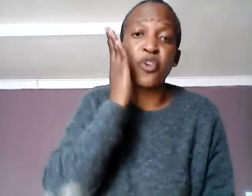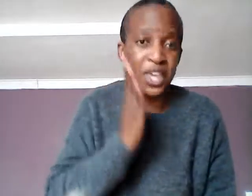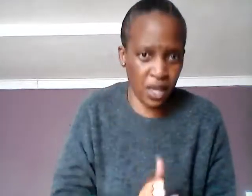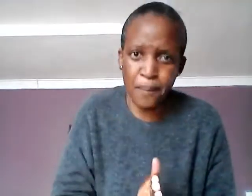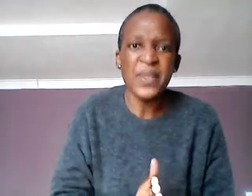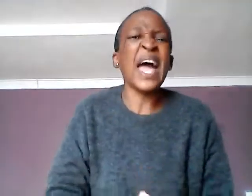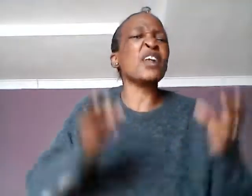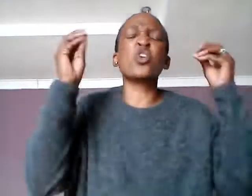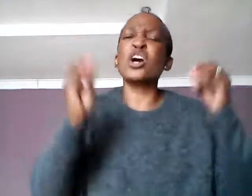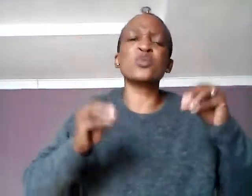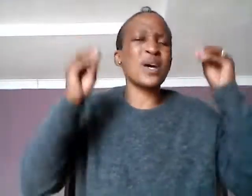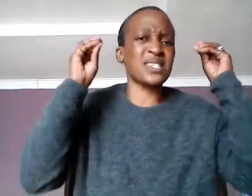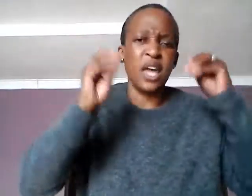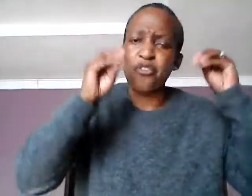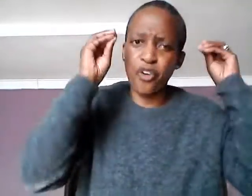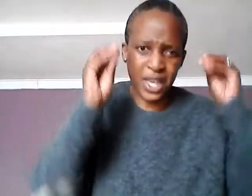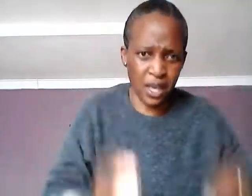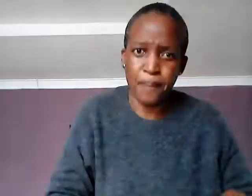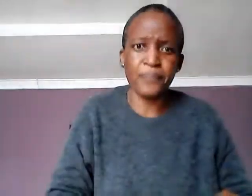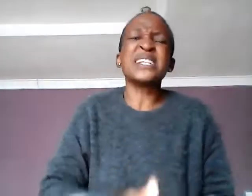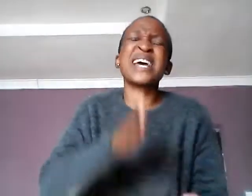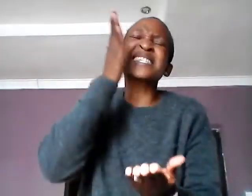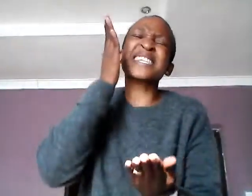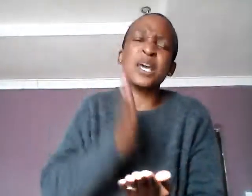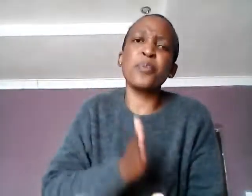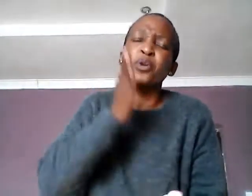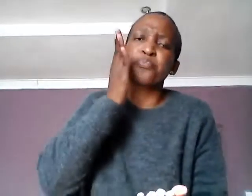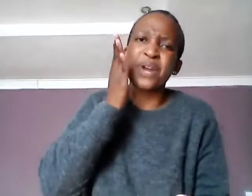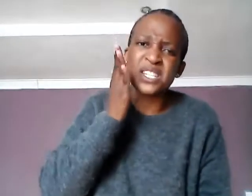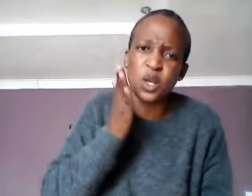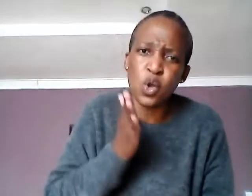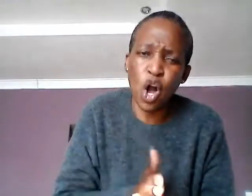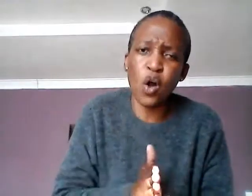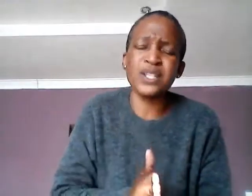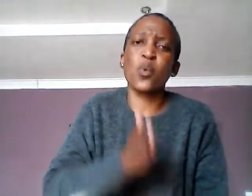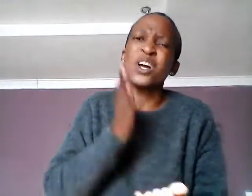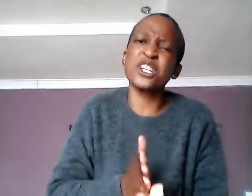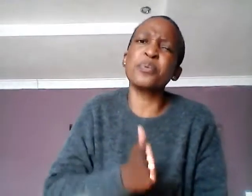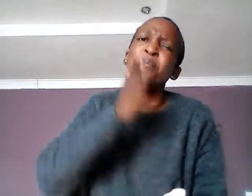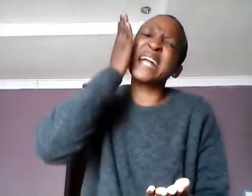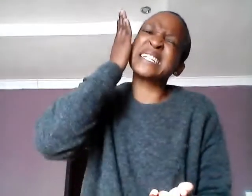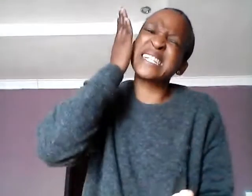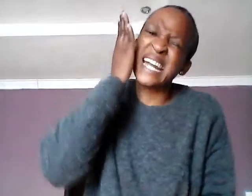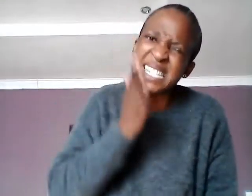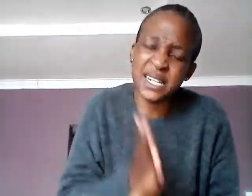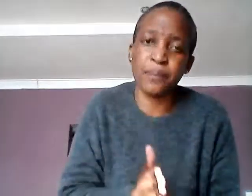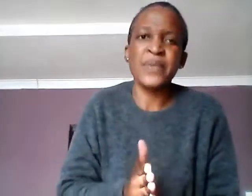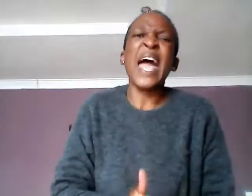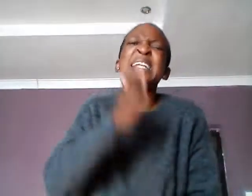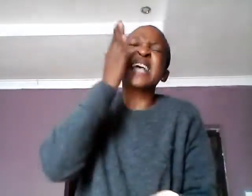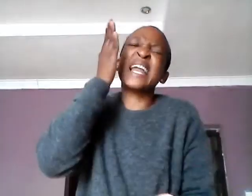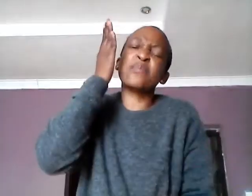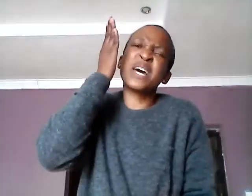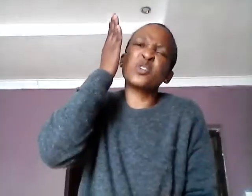him. And God was there for him. Just keep on praising God. Worship him and trust him. And tell him that, God,